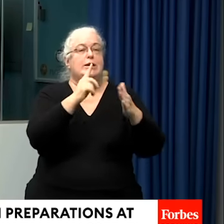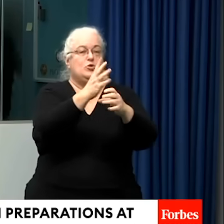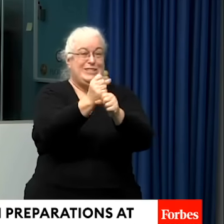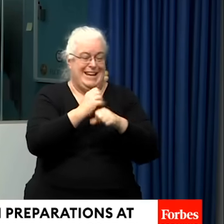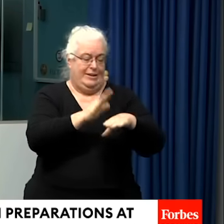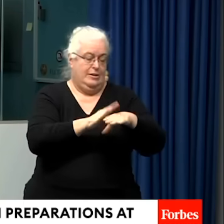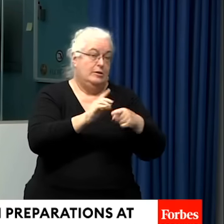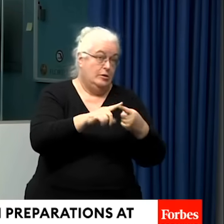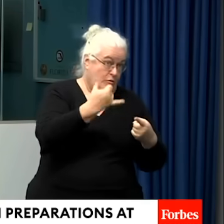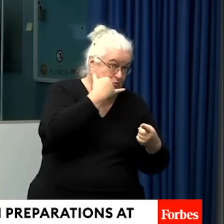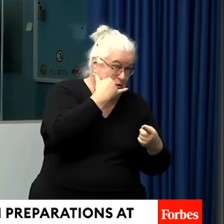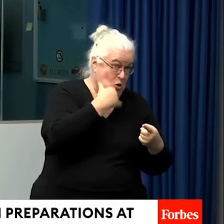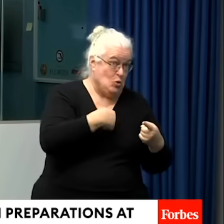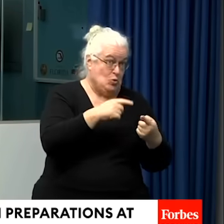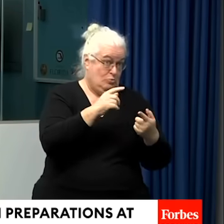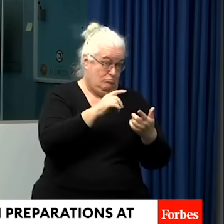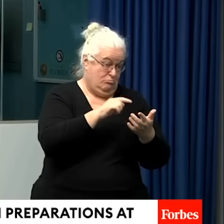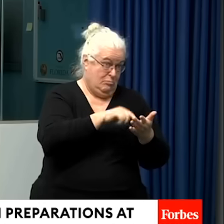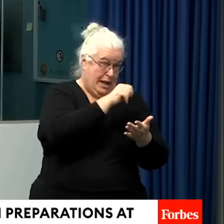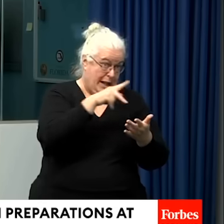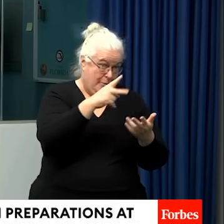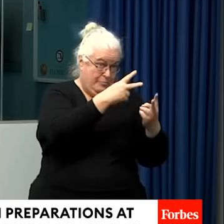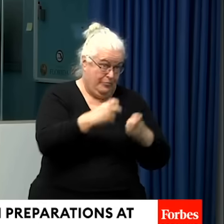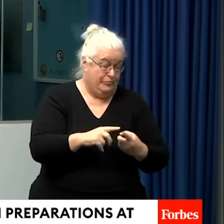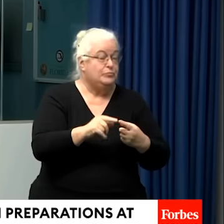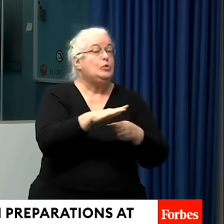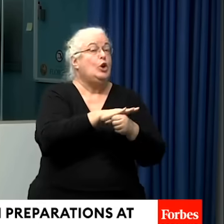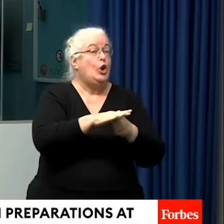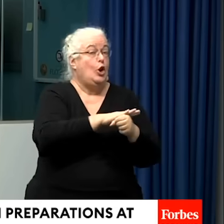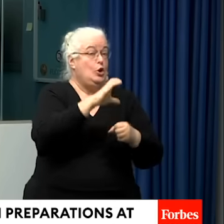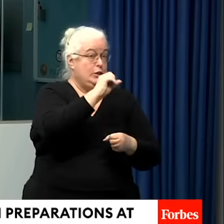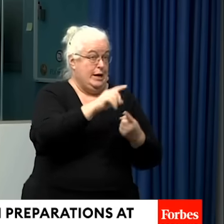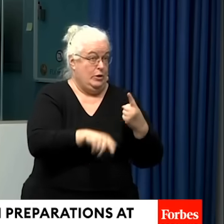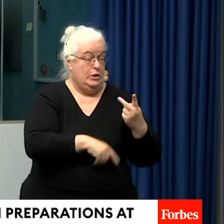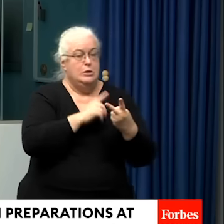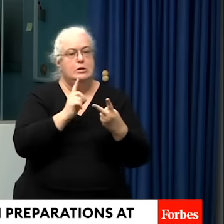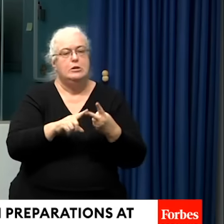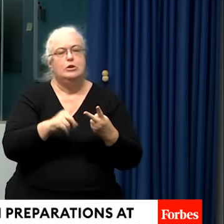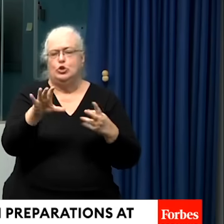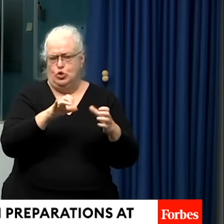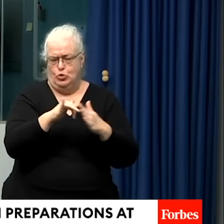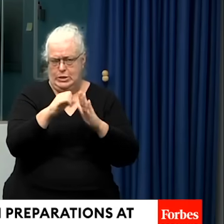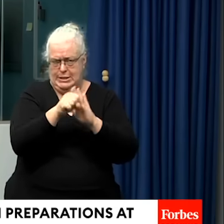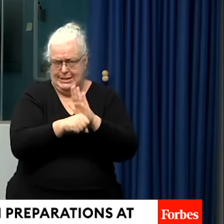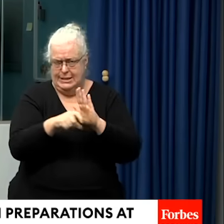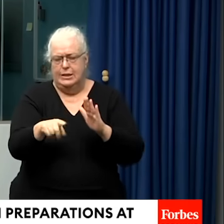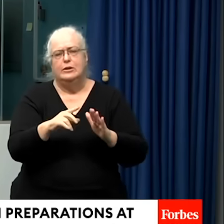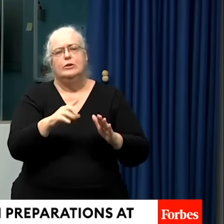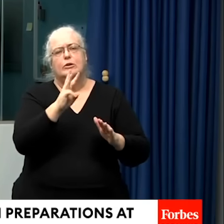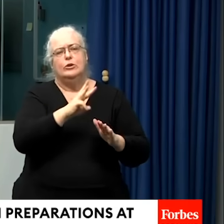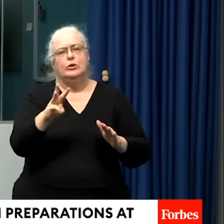on your phone, you sign up for them. You can do that at your local county. You can do that here with us at the state or at our